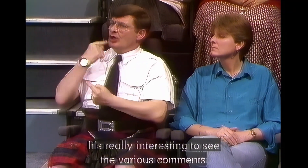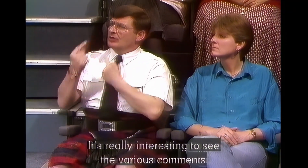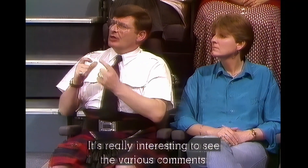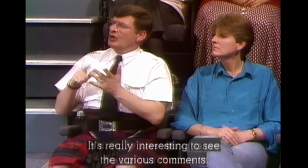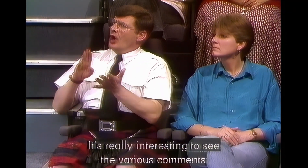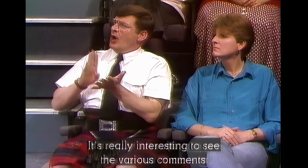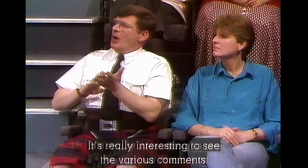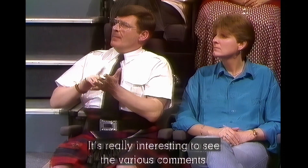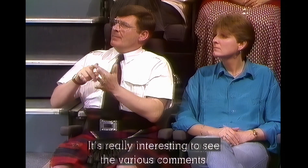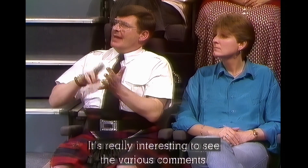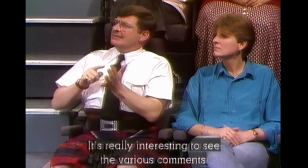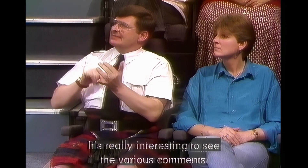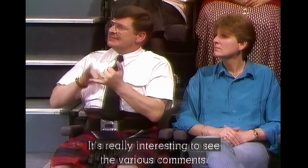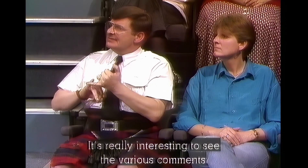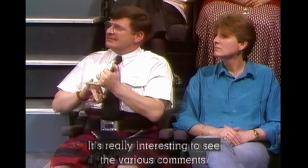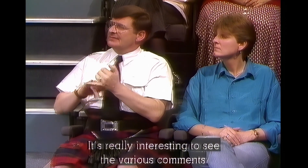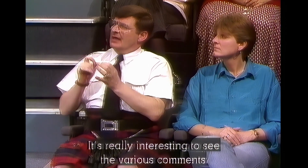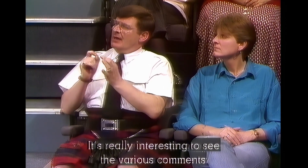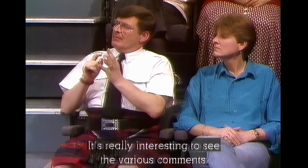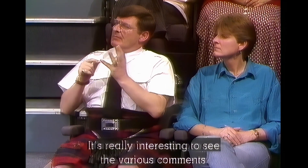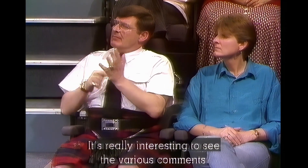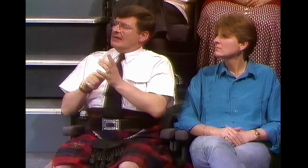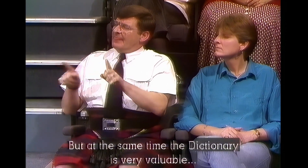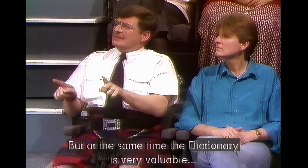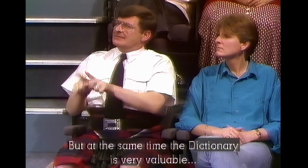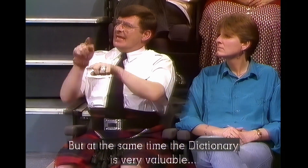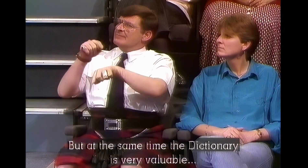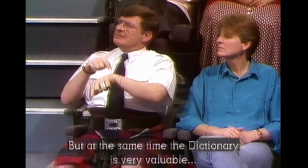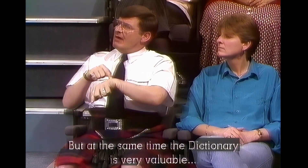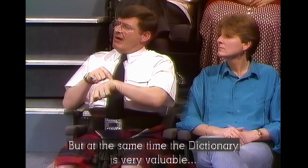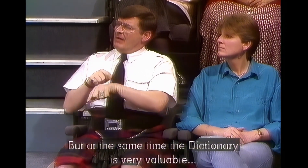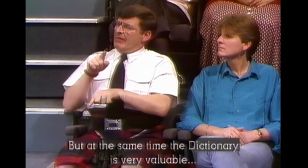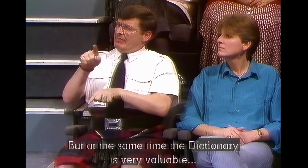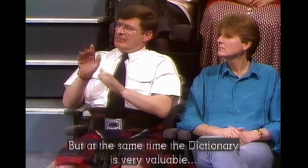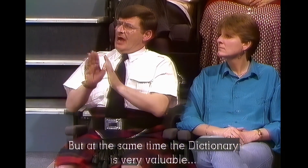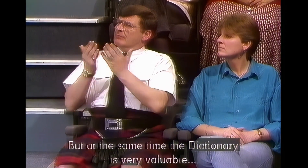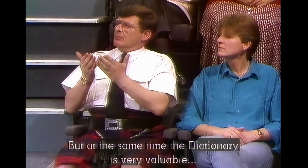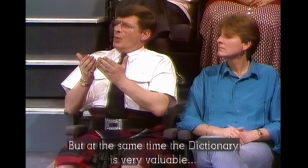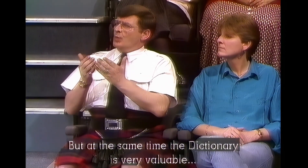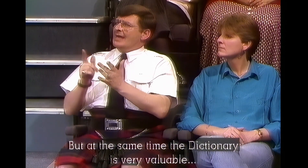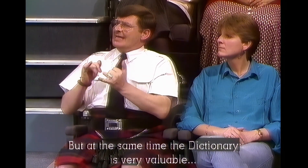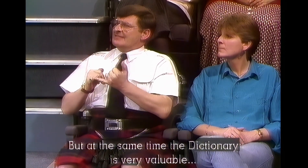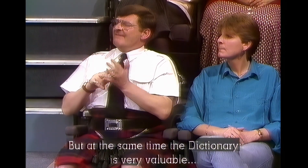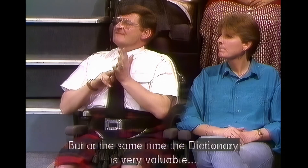It's really interesting to see the various comments. But at the same time, the dictionary is very